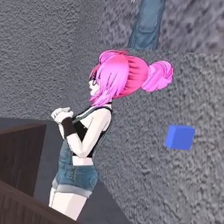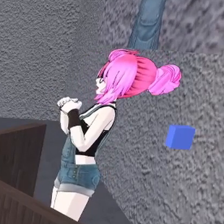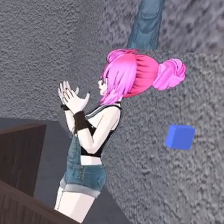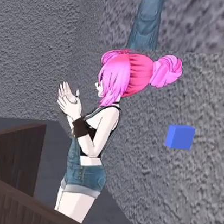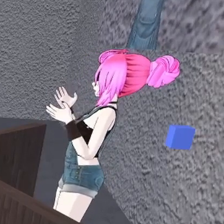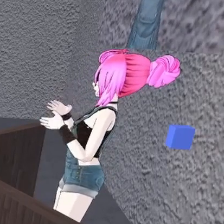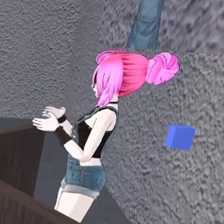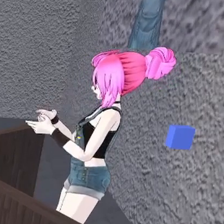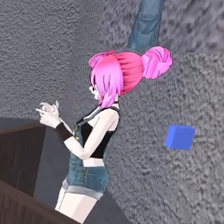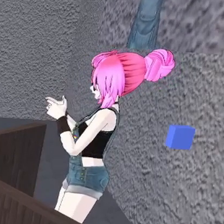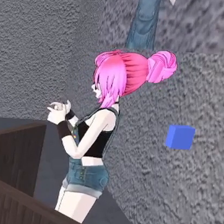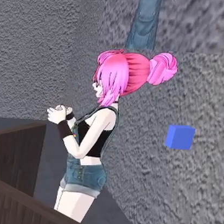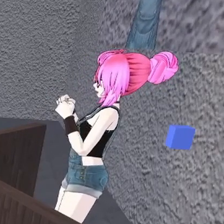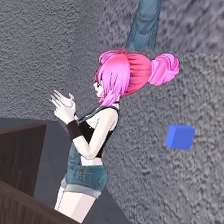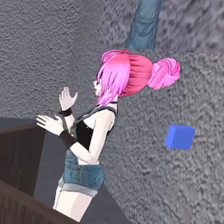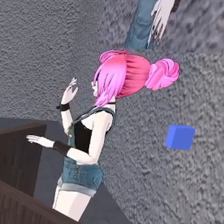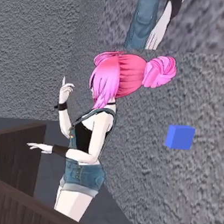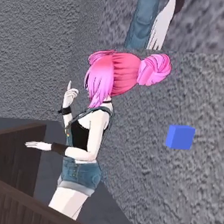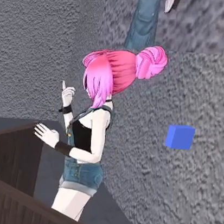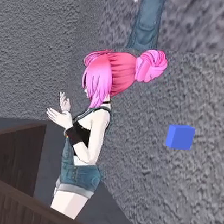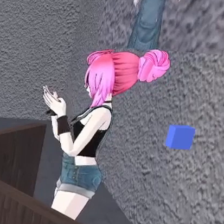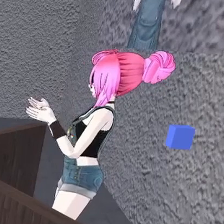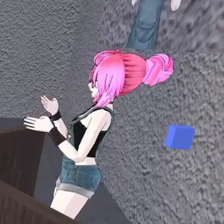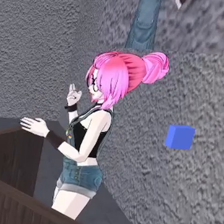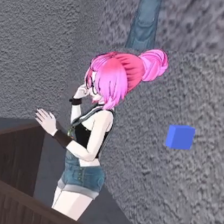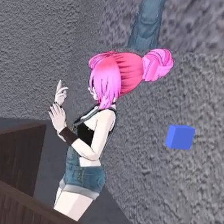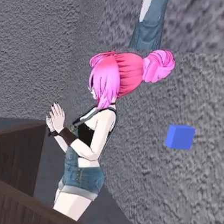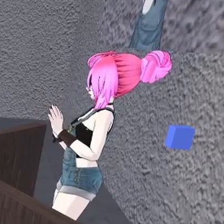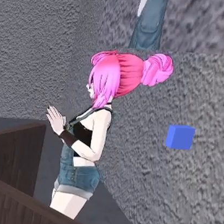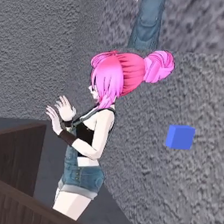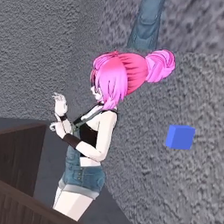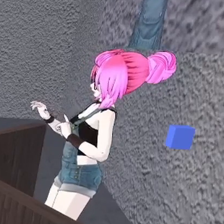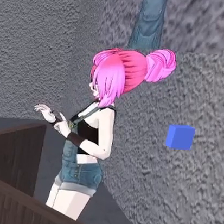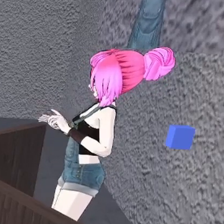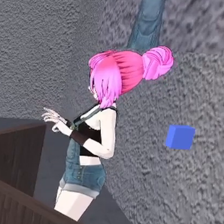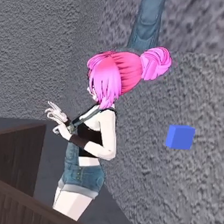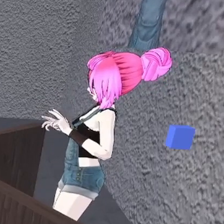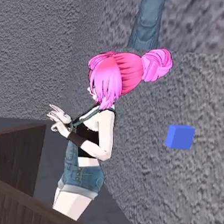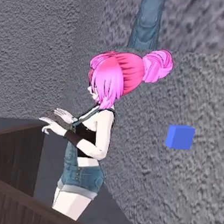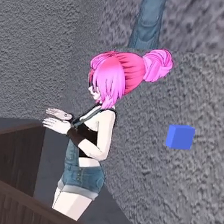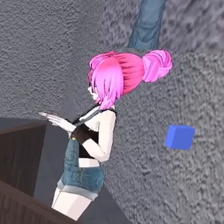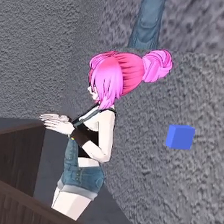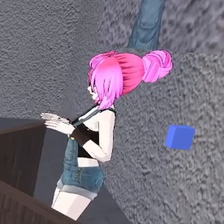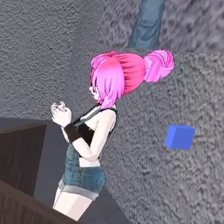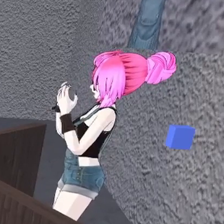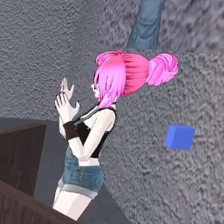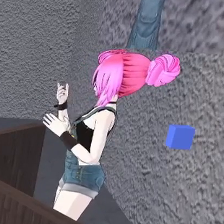lot more and I took away a lot more. So I always recommend people just jump in, force yourself to be awkward, force yourself to be overwhelmed. Okay. You're